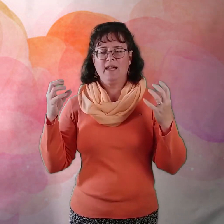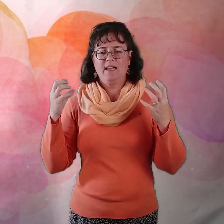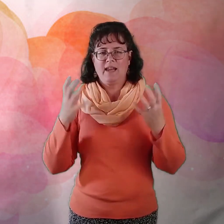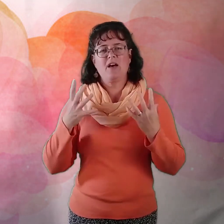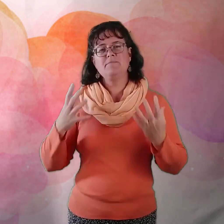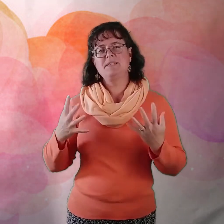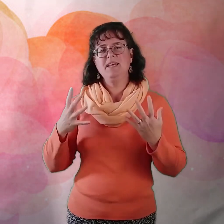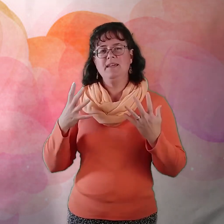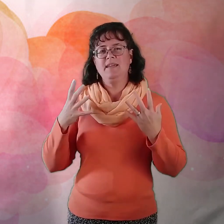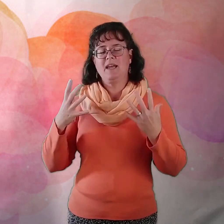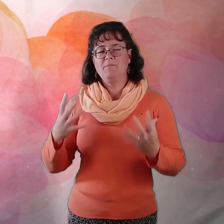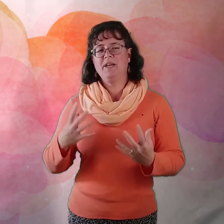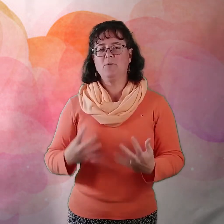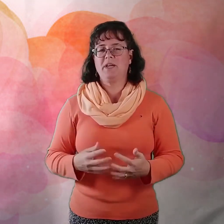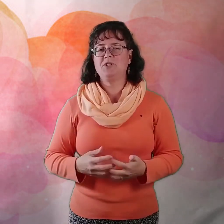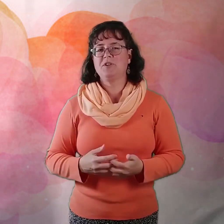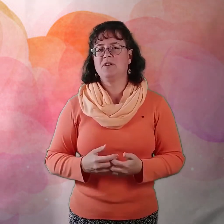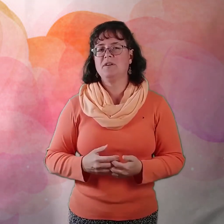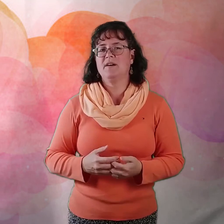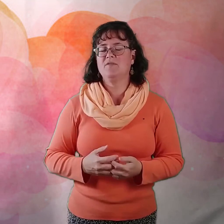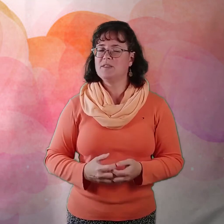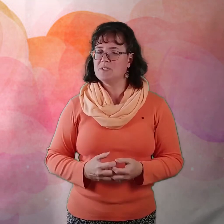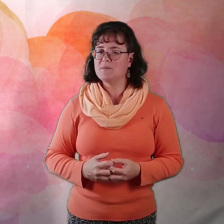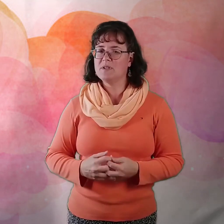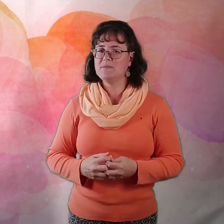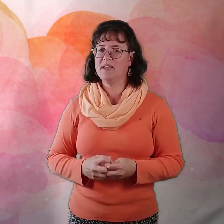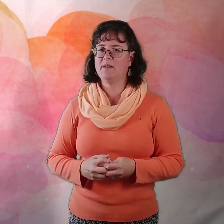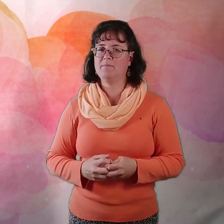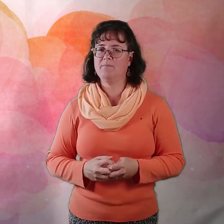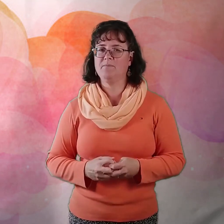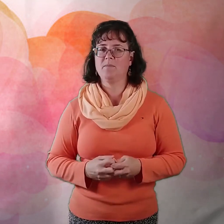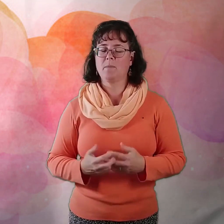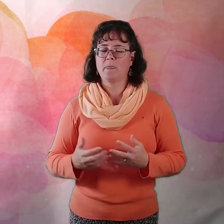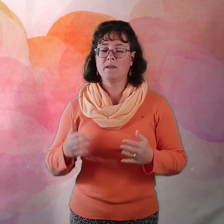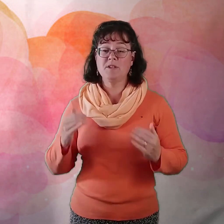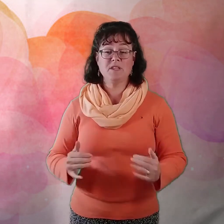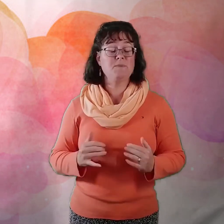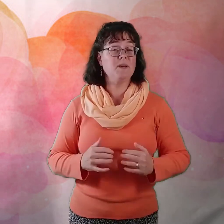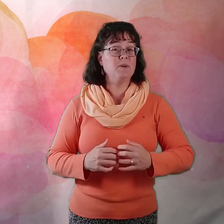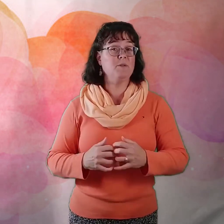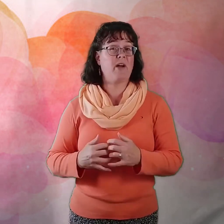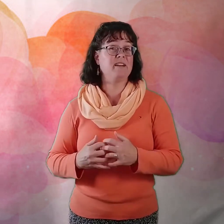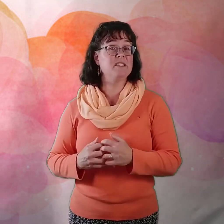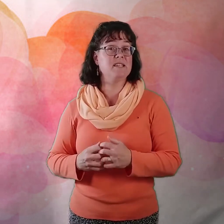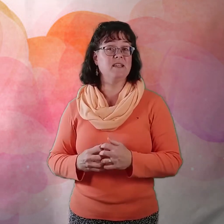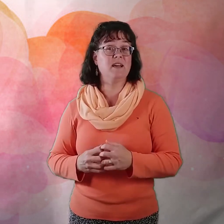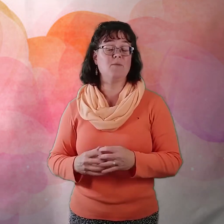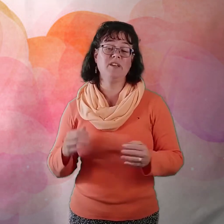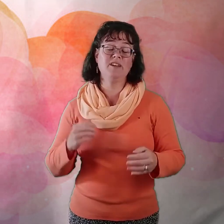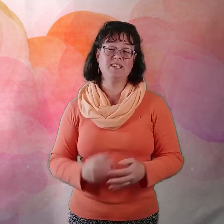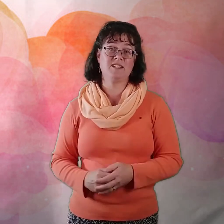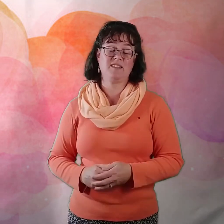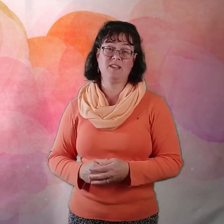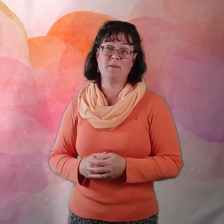it helps me get a bigger picture of what those words mean. So this week when you're practicing, I want you guys to think about